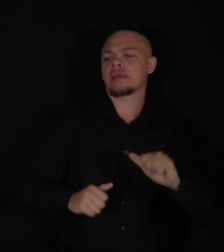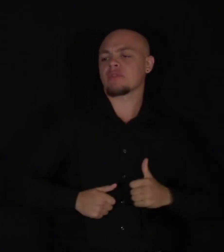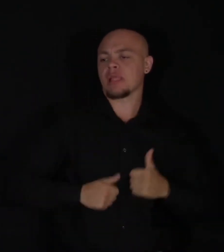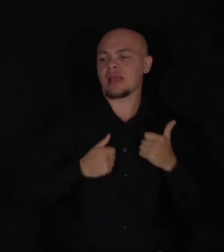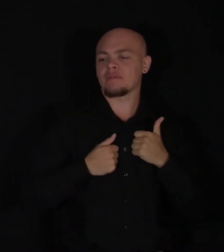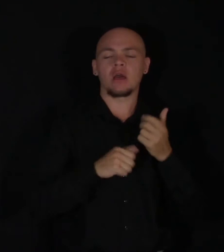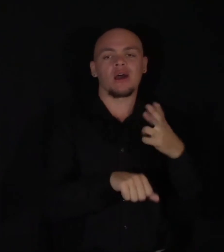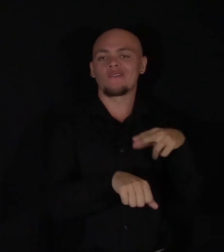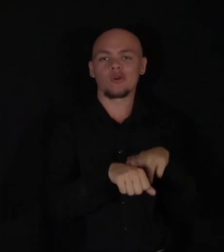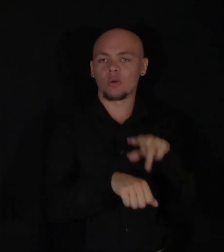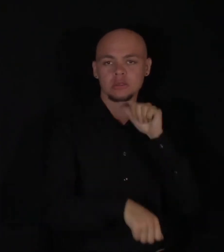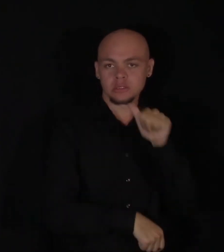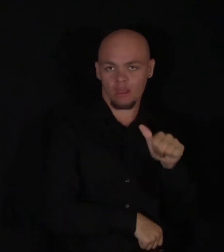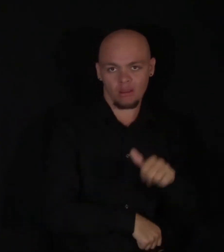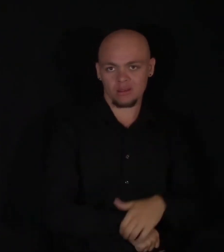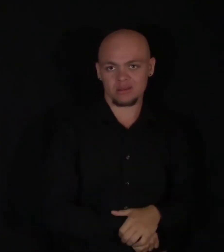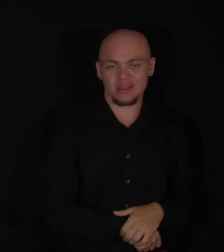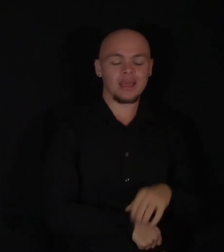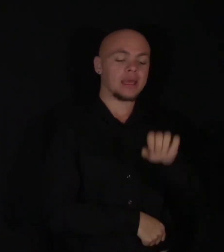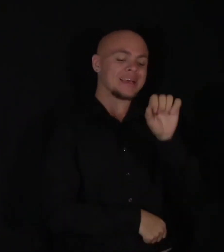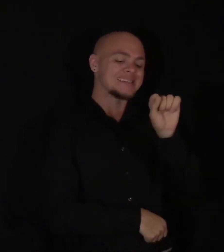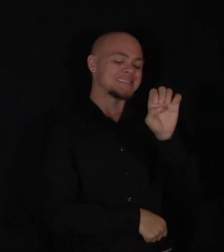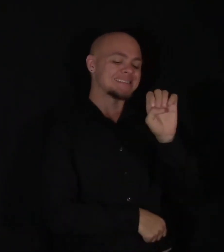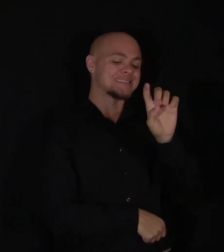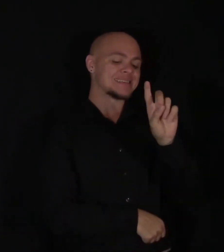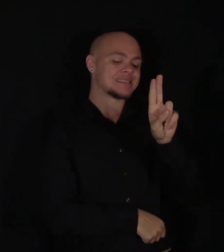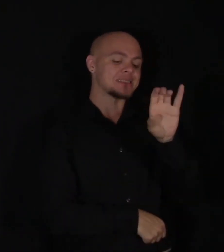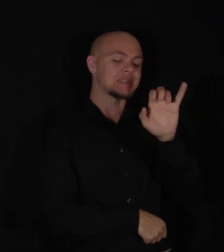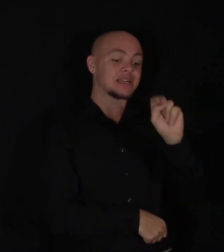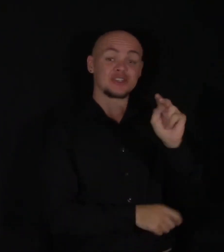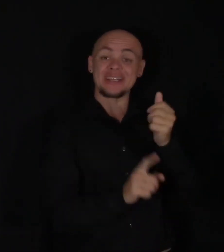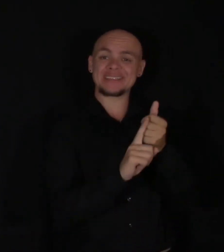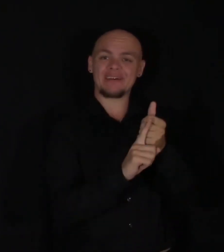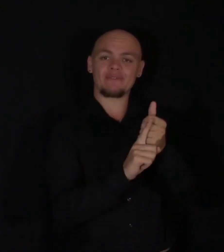not. Seduction is about charm,